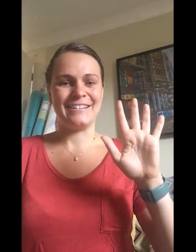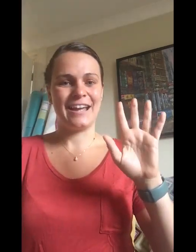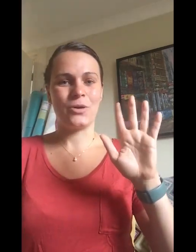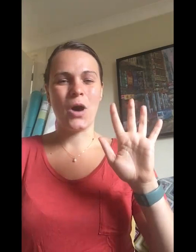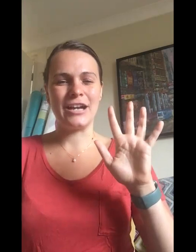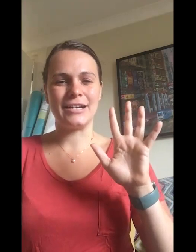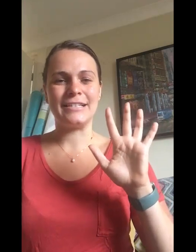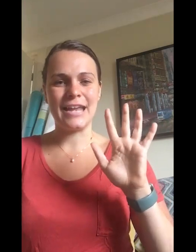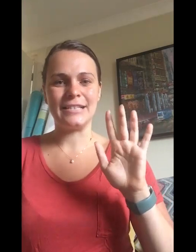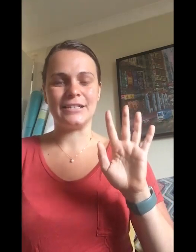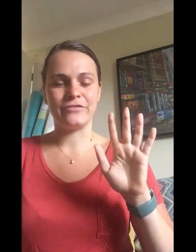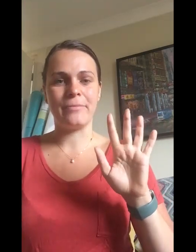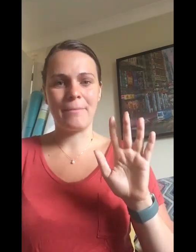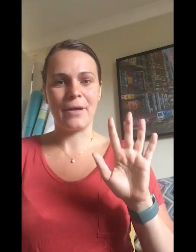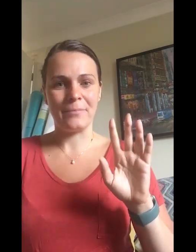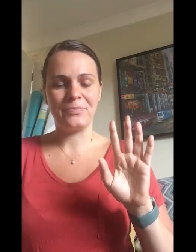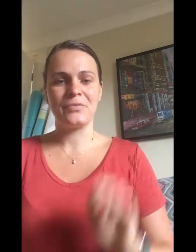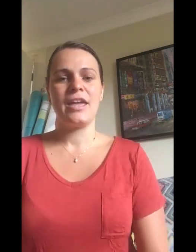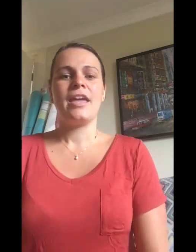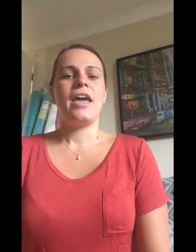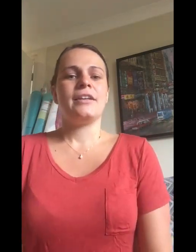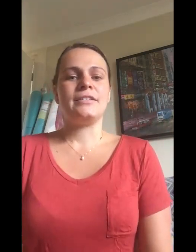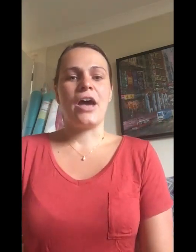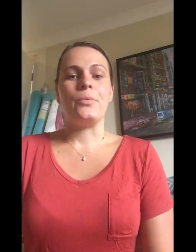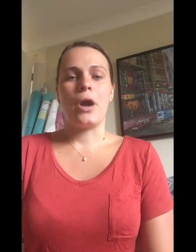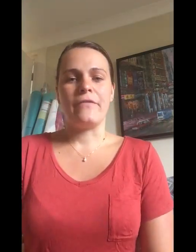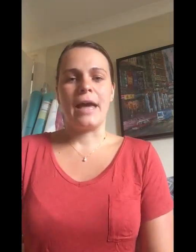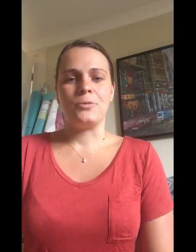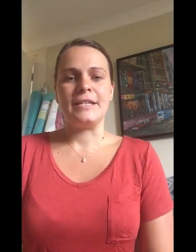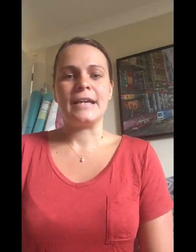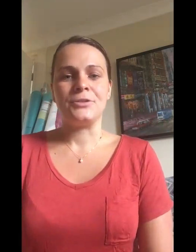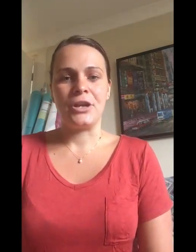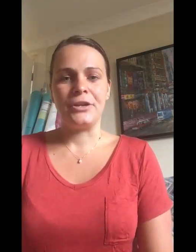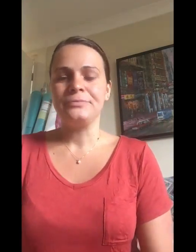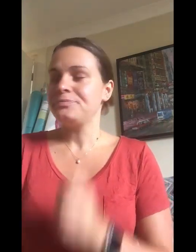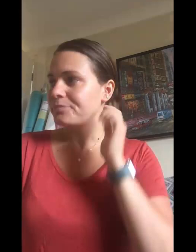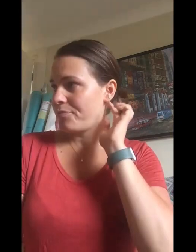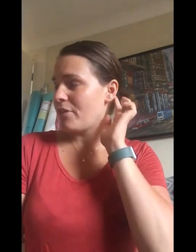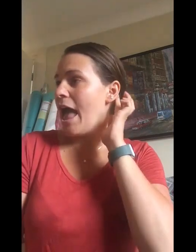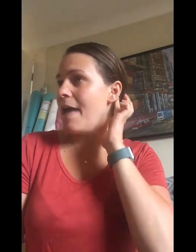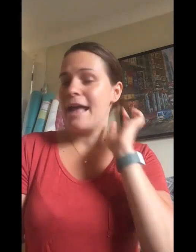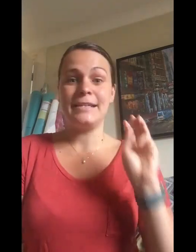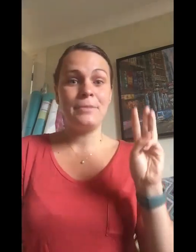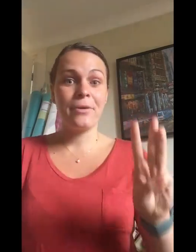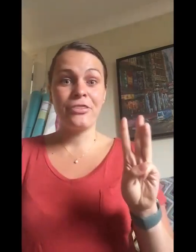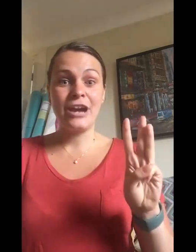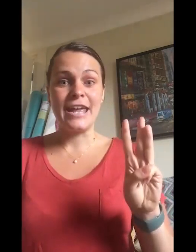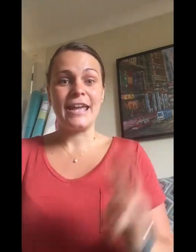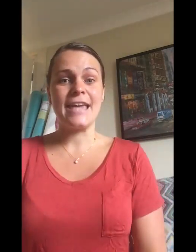they're quite nice and easy to remember. So we'll go over that in more detail soon. And tip number 3 is